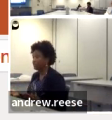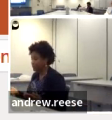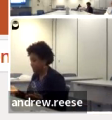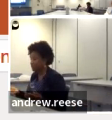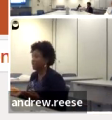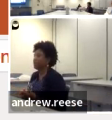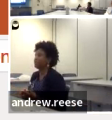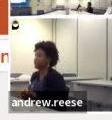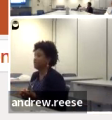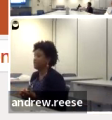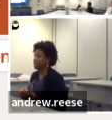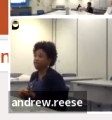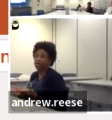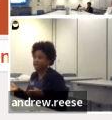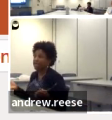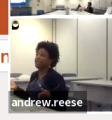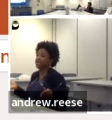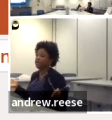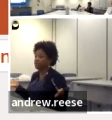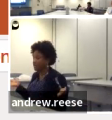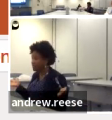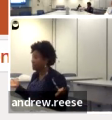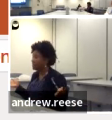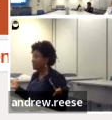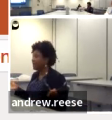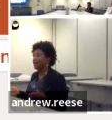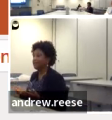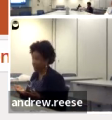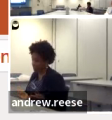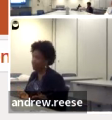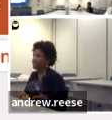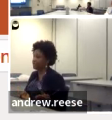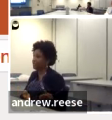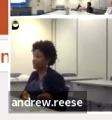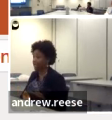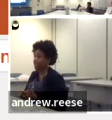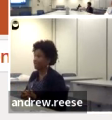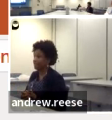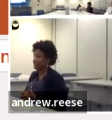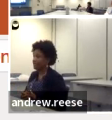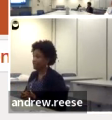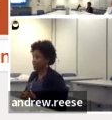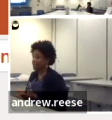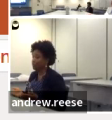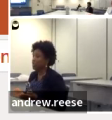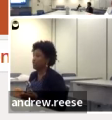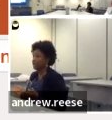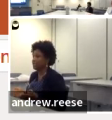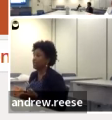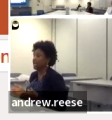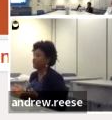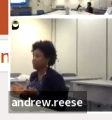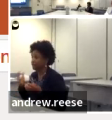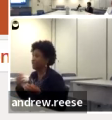groomed. You make sure the person, if they're on any medication, that the medication is taken. Because we know